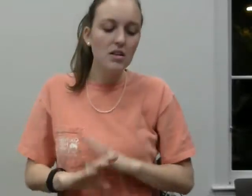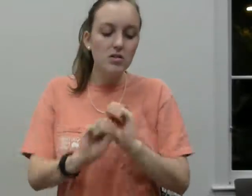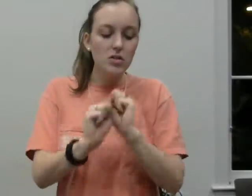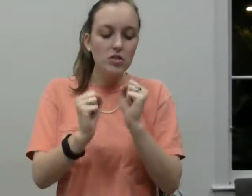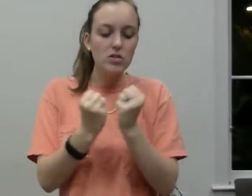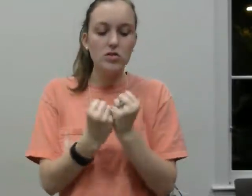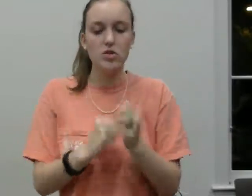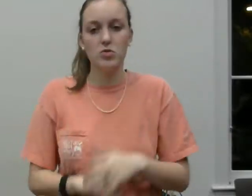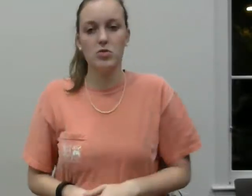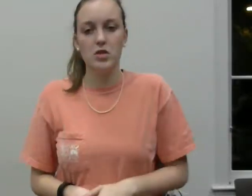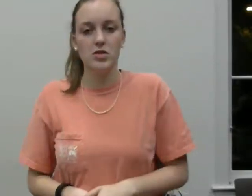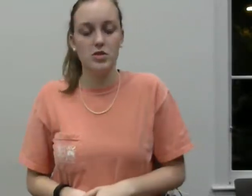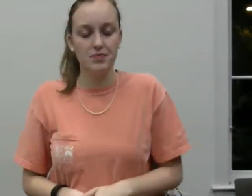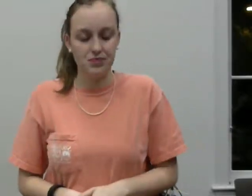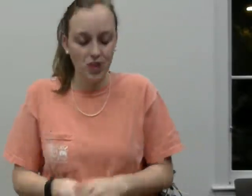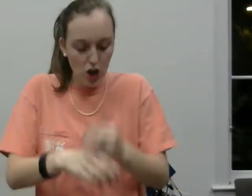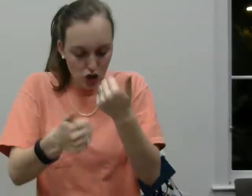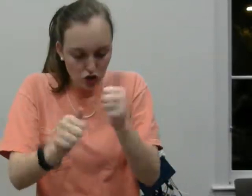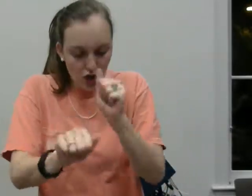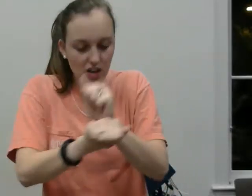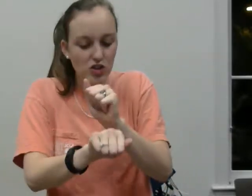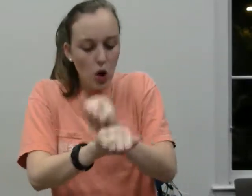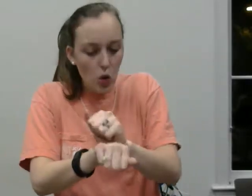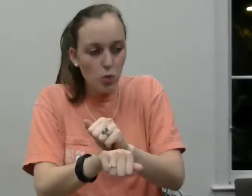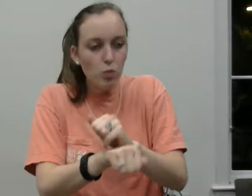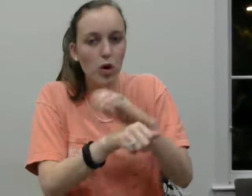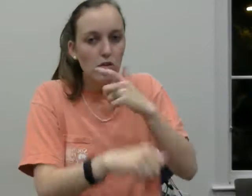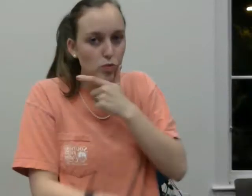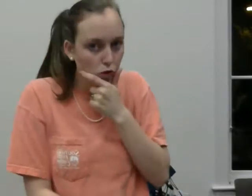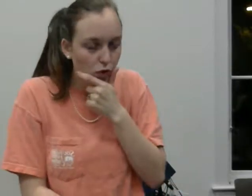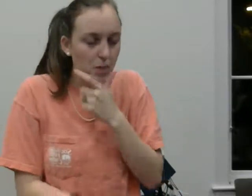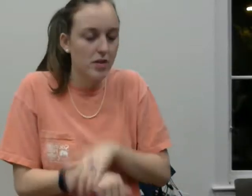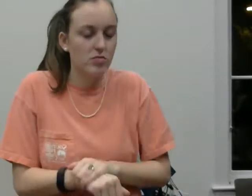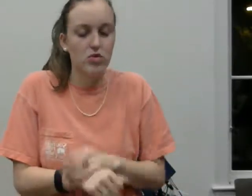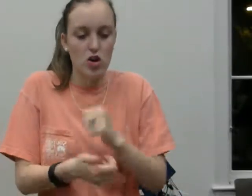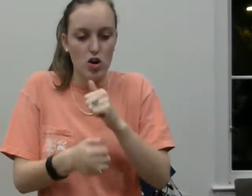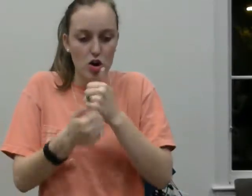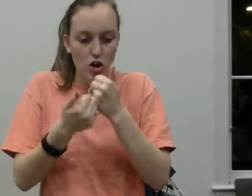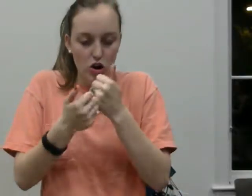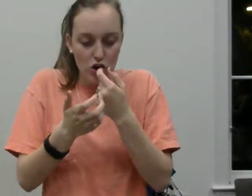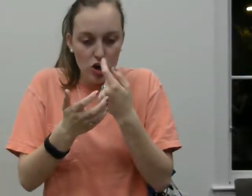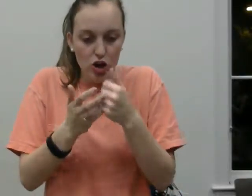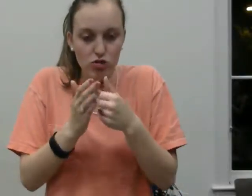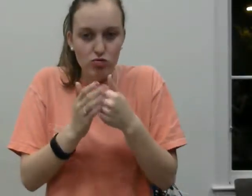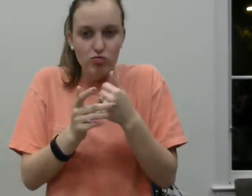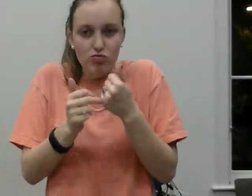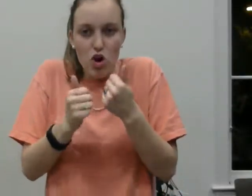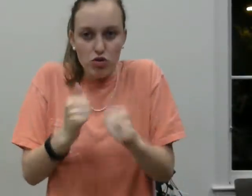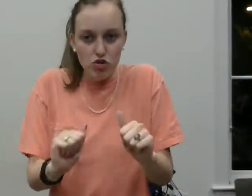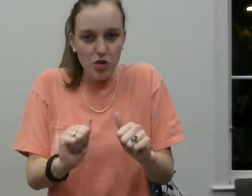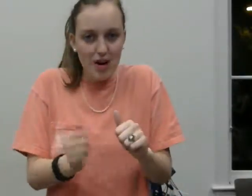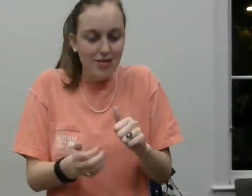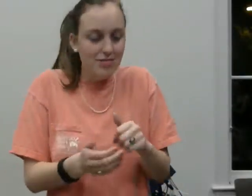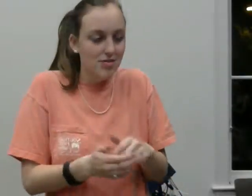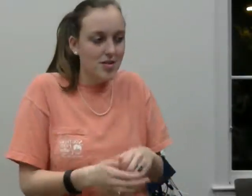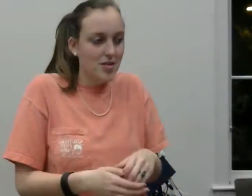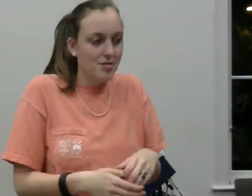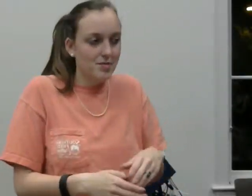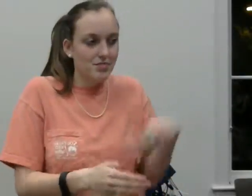maybe we can still work this out with Great Britain. Maybe we can still work this out and get representation. So Continental Congress, just representatives from each